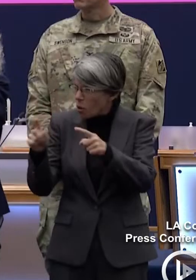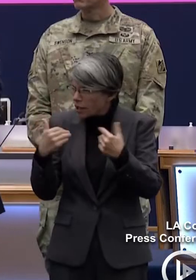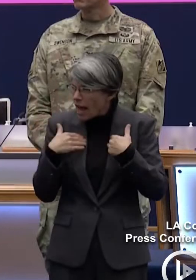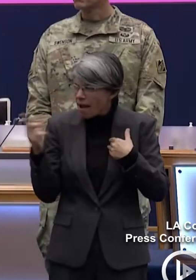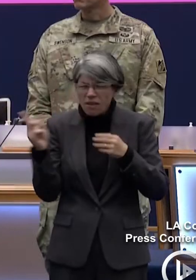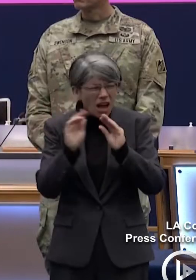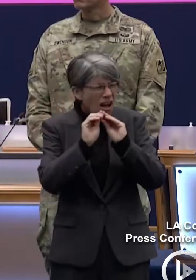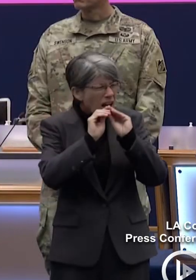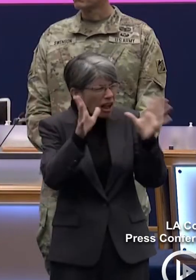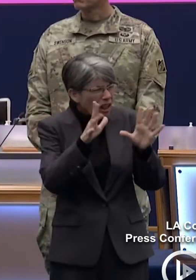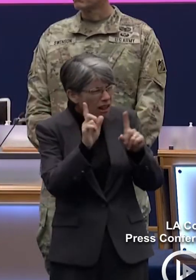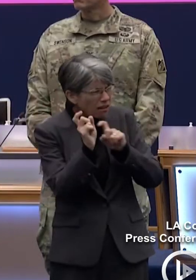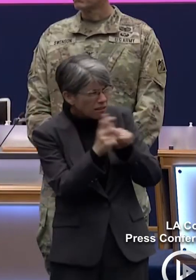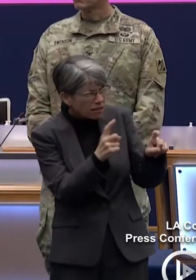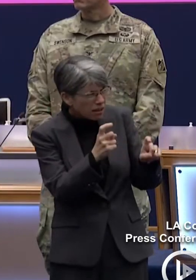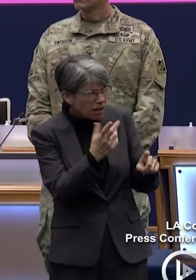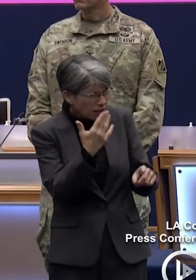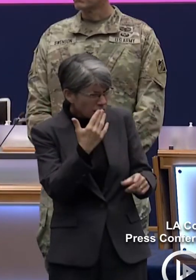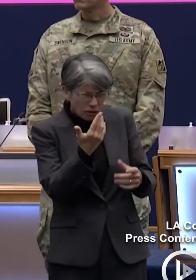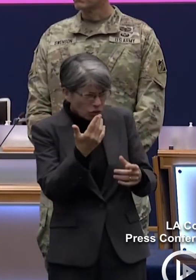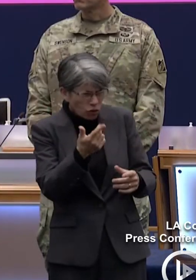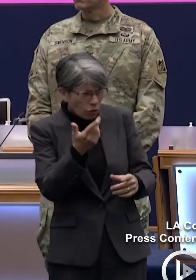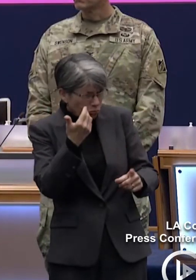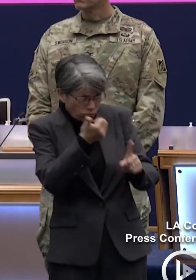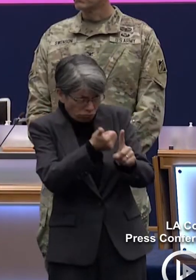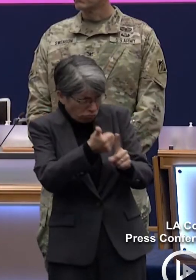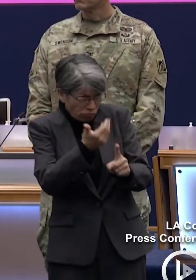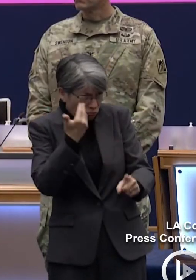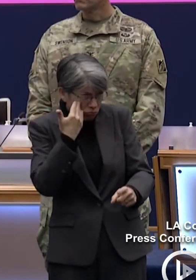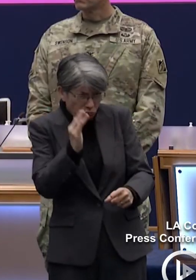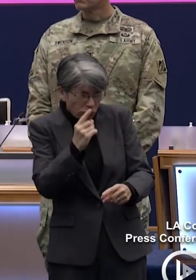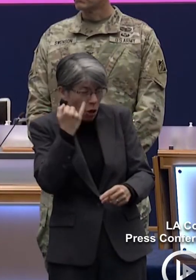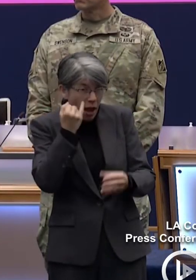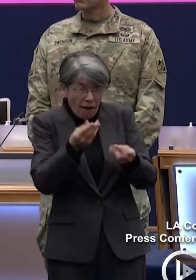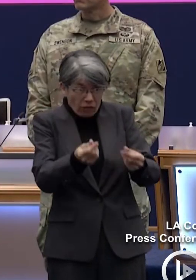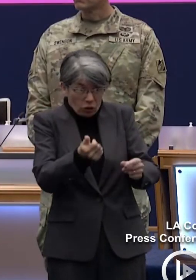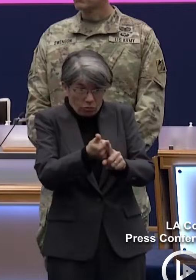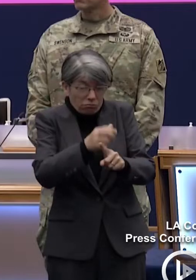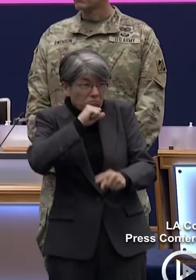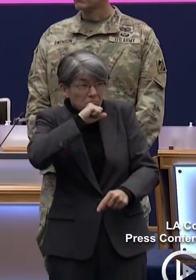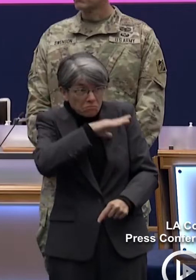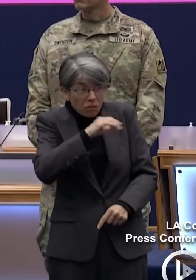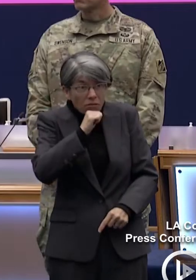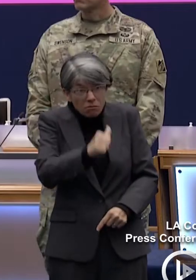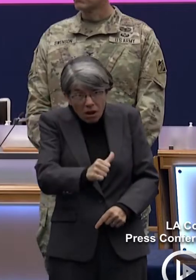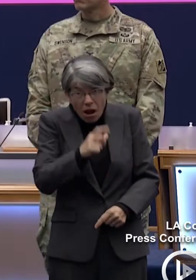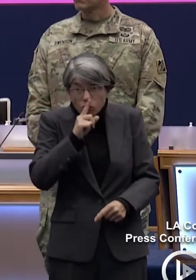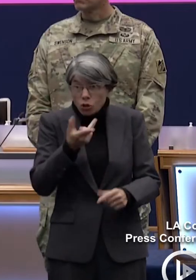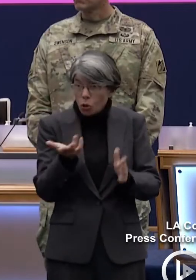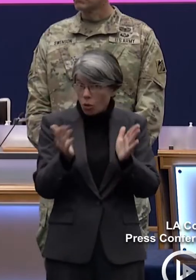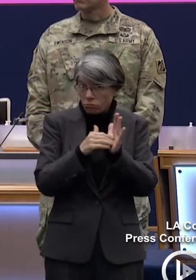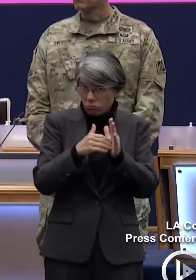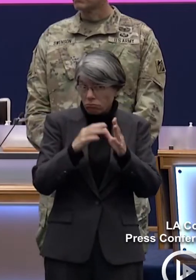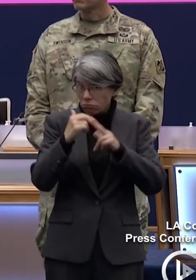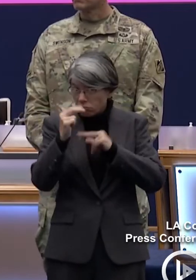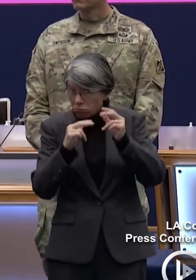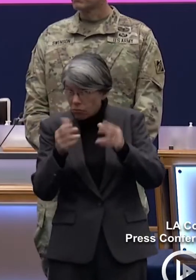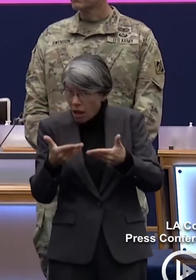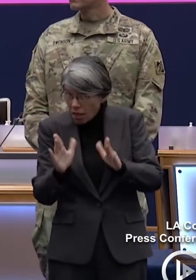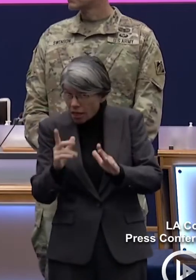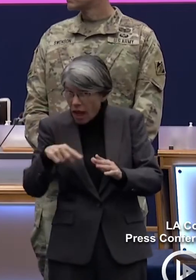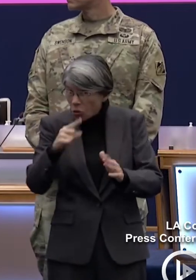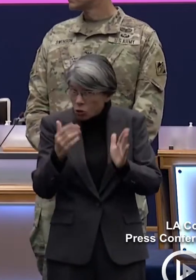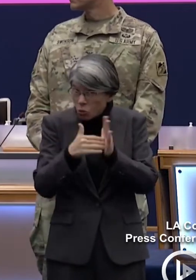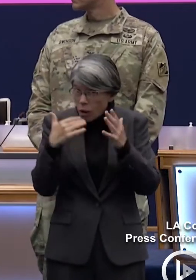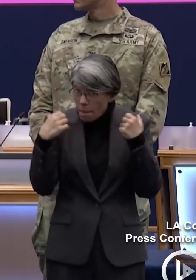be clear. So without knowing whether the soil is contaminated or not, will rebuilding be allowed to